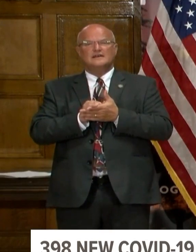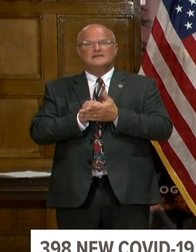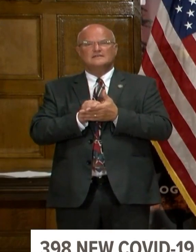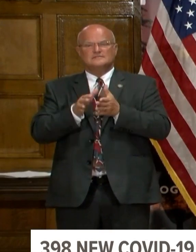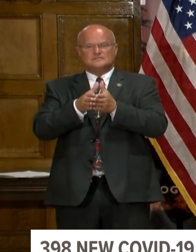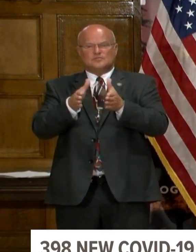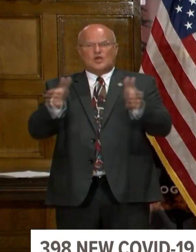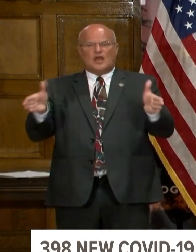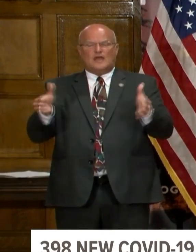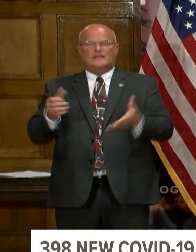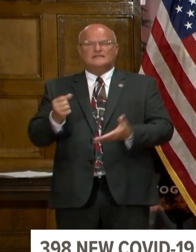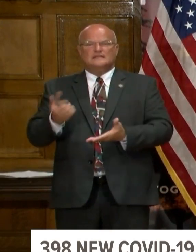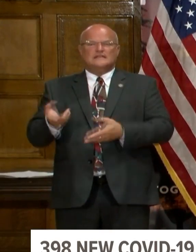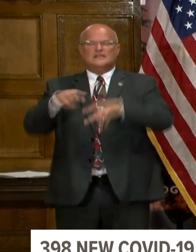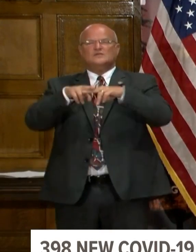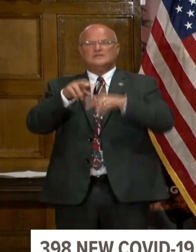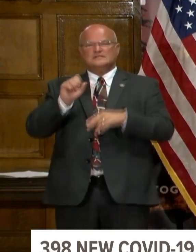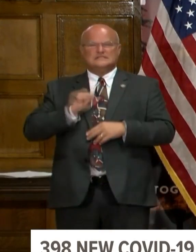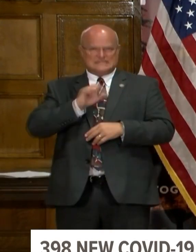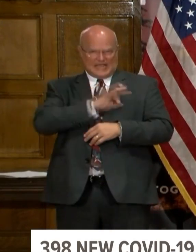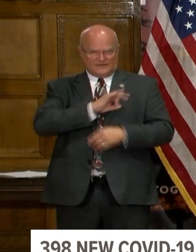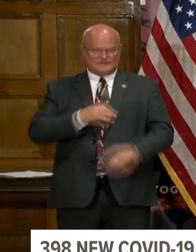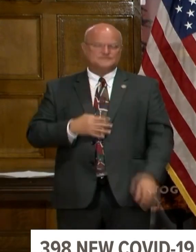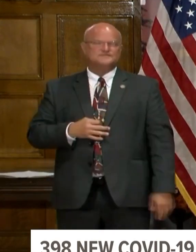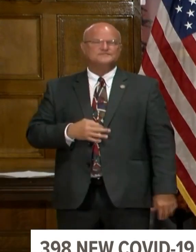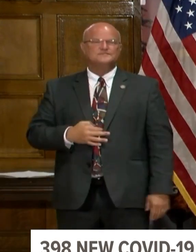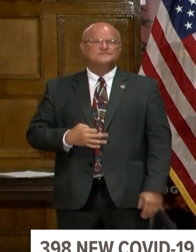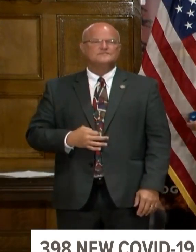breadth and the increase in staffing. So, Stephanie.